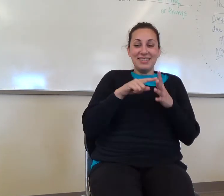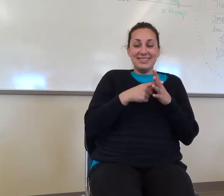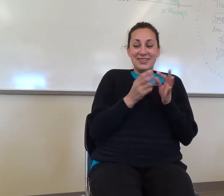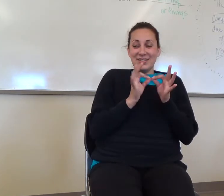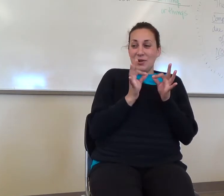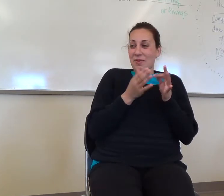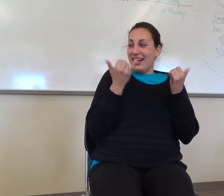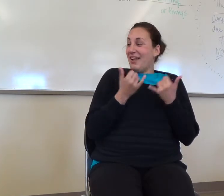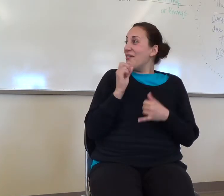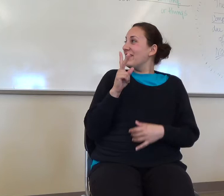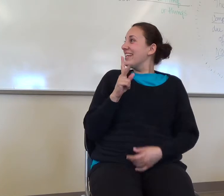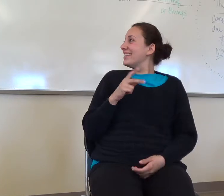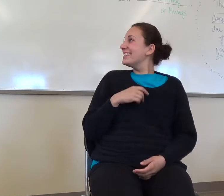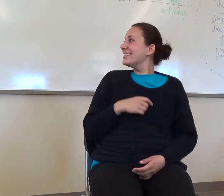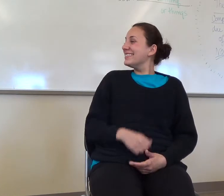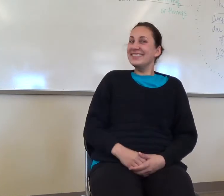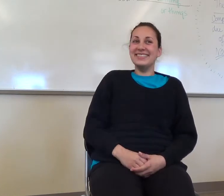It claims the lion's share.